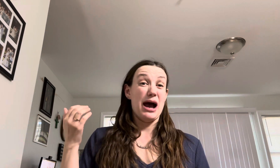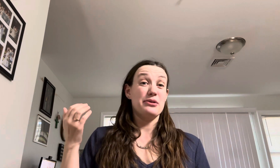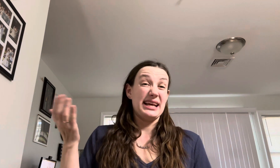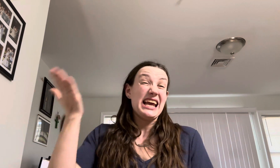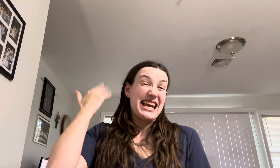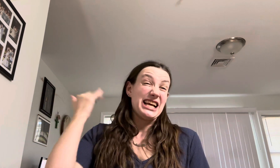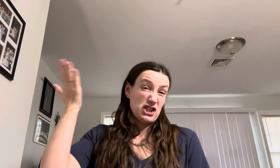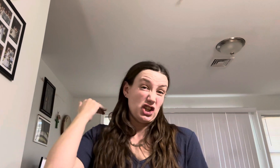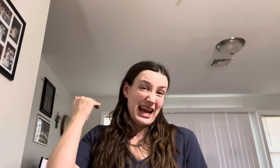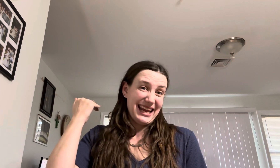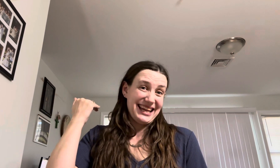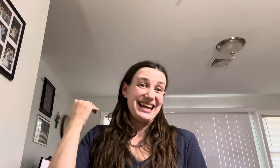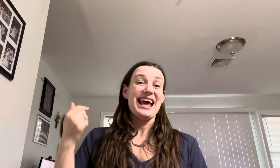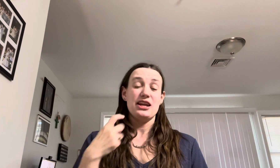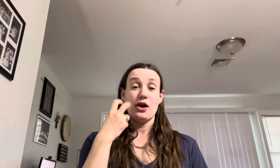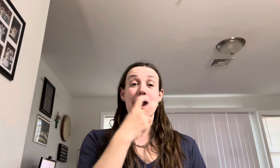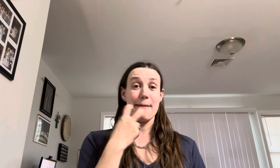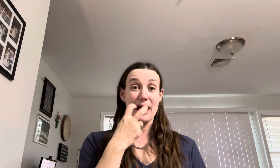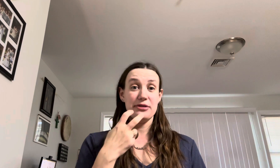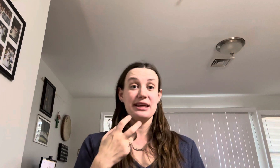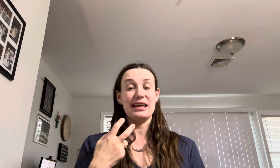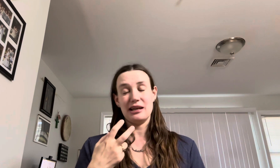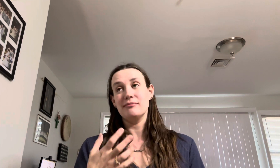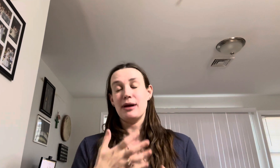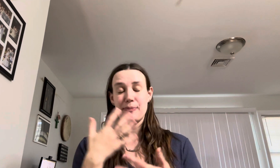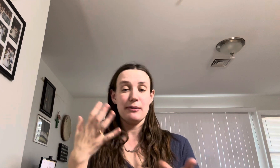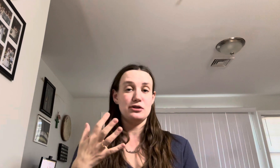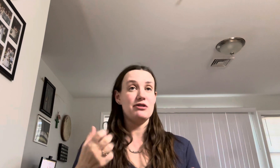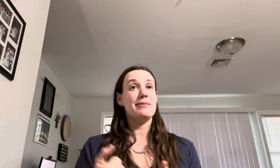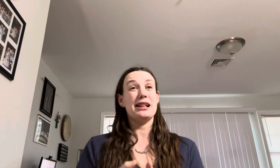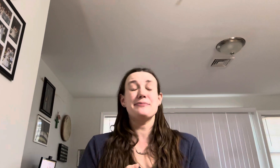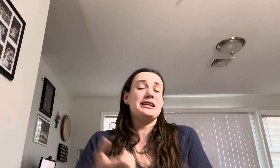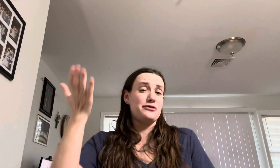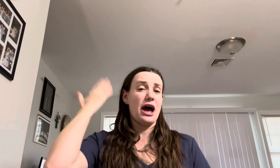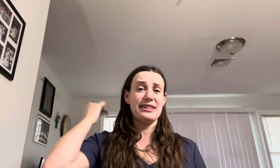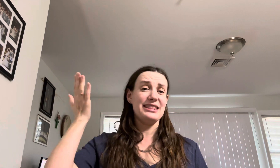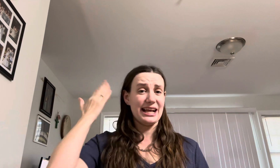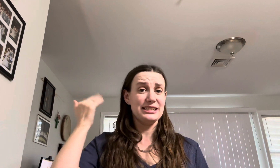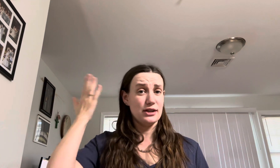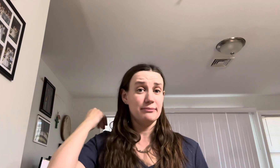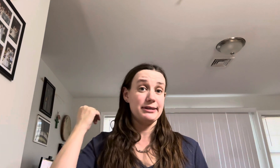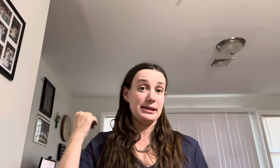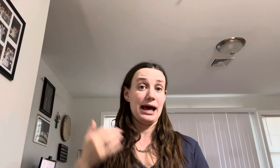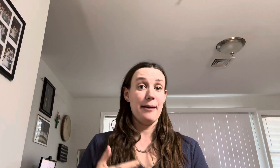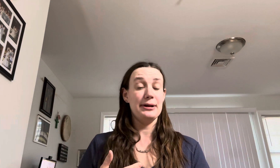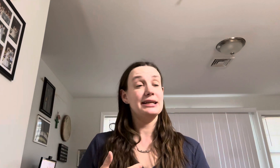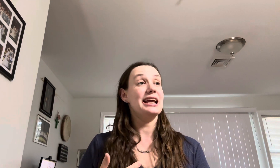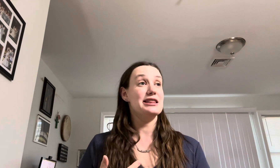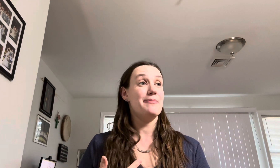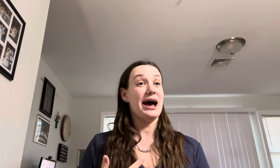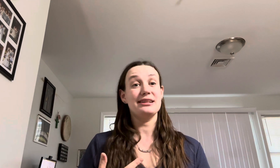like, and I mouth it, they might be able to read my lips. And if not, then they at least know something that happened in the past.